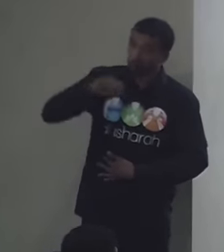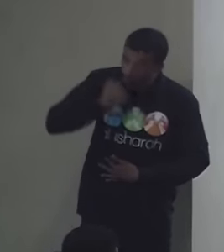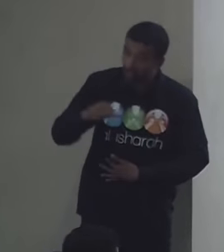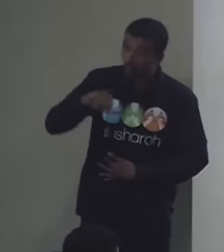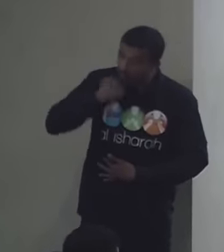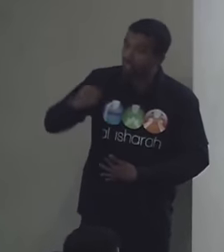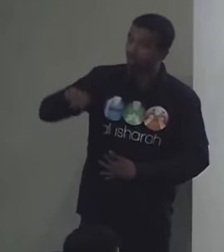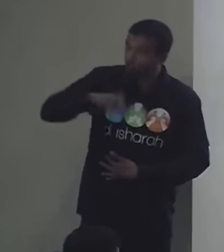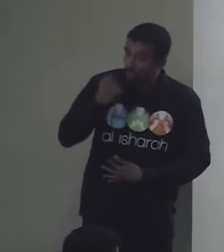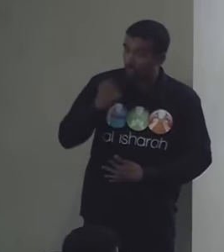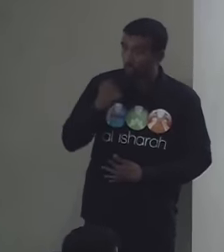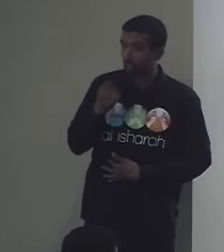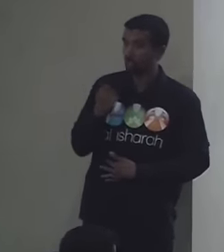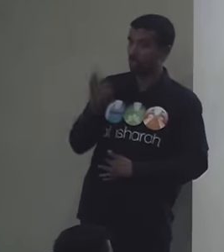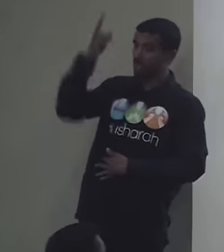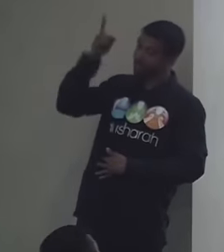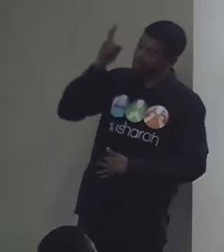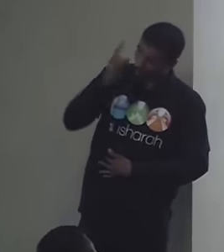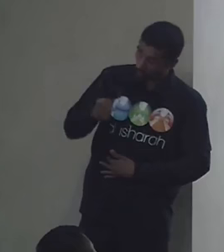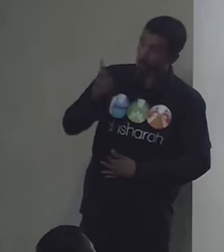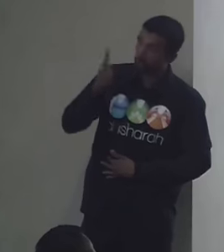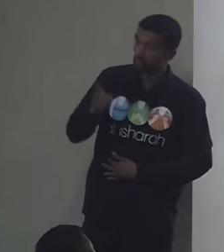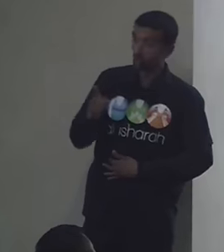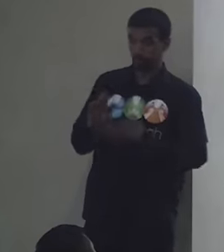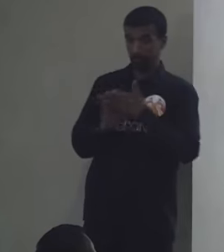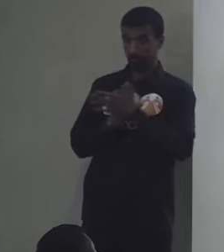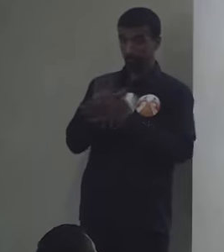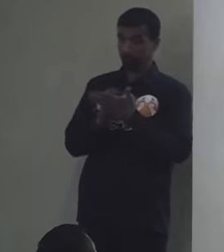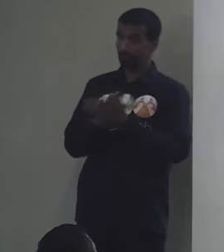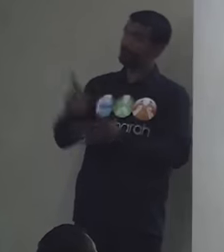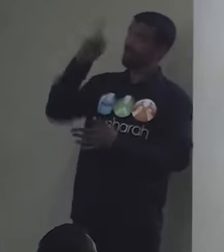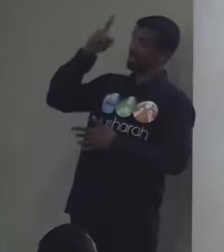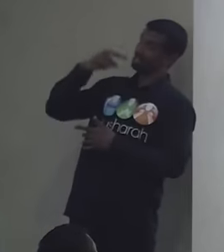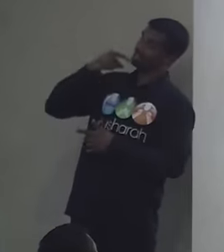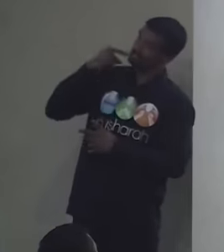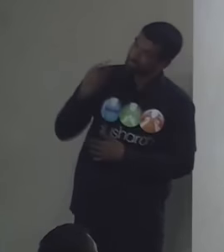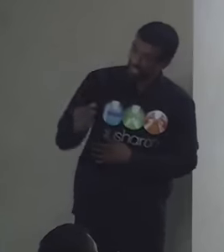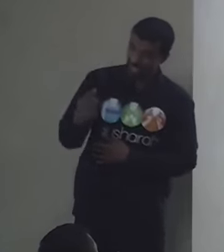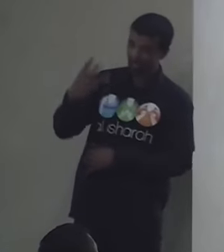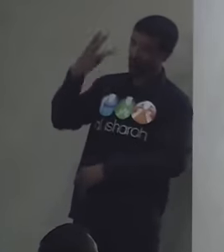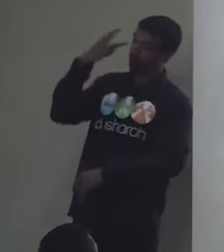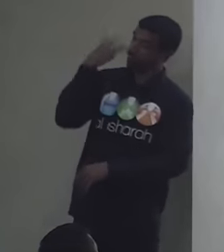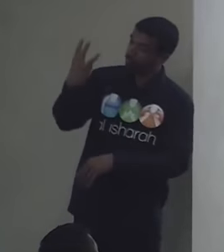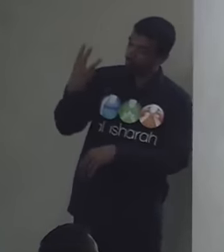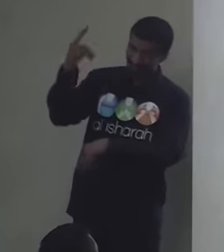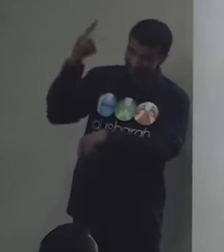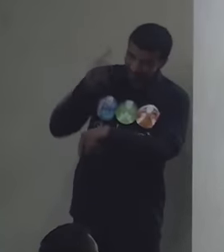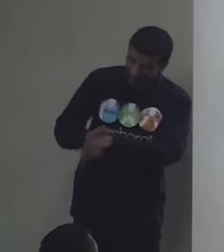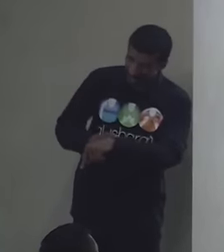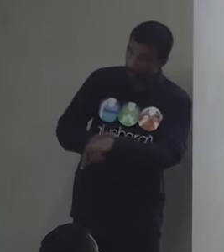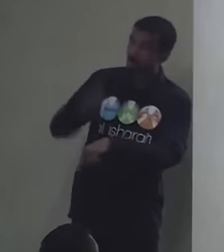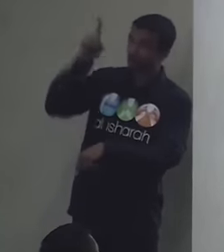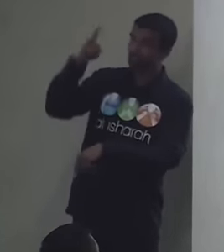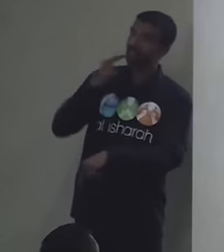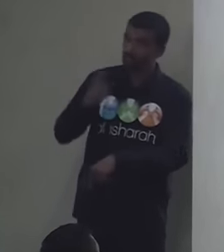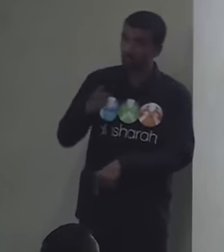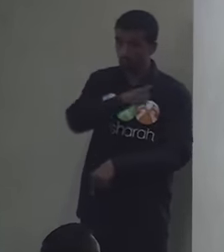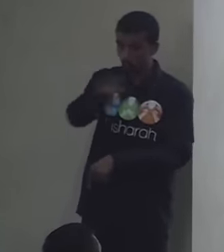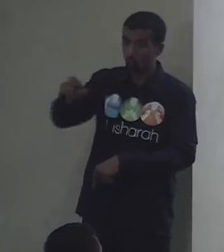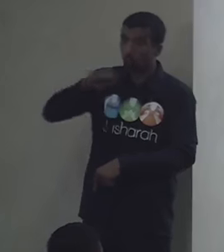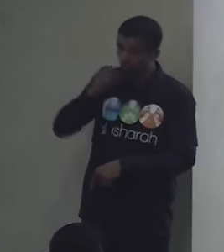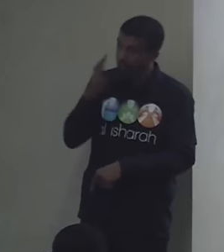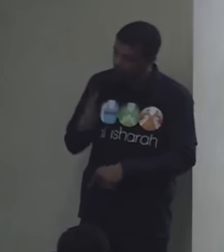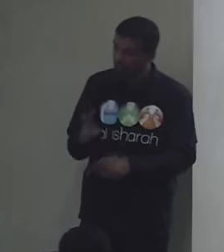actually Satarawunna al-Jahim. That's the verb. But it's been emphasized three times over. And an oath is Lamu